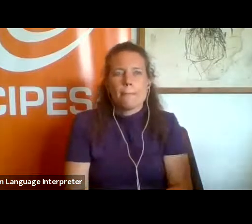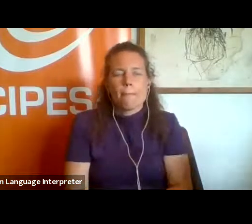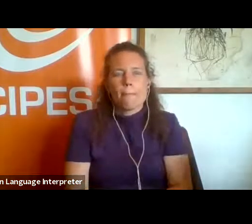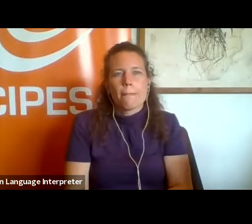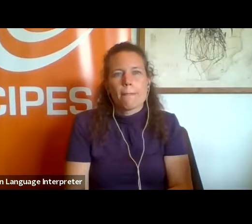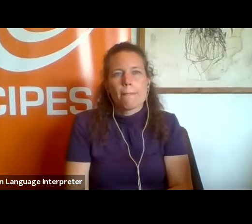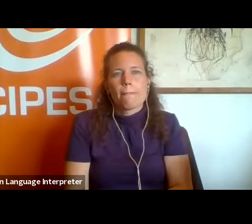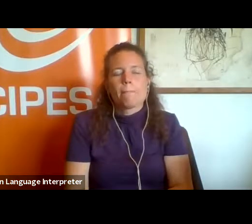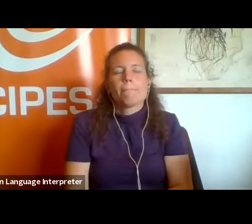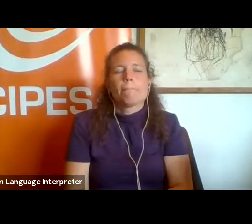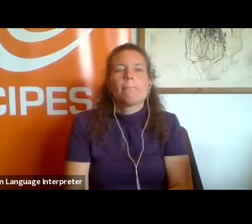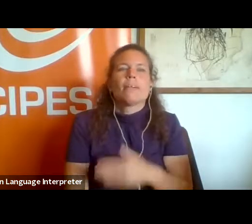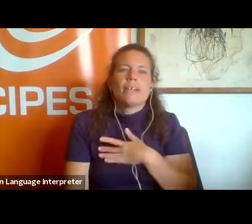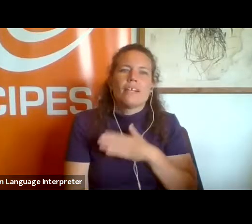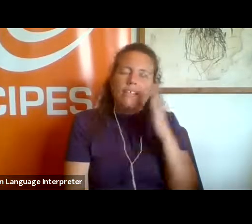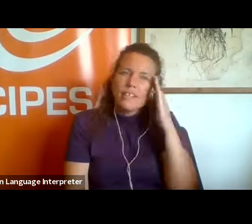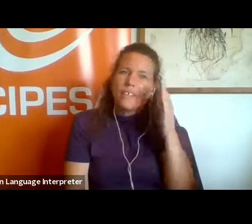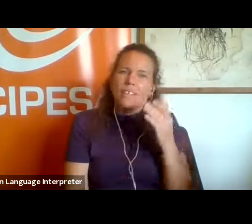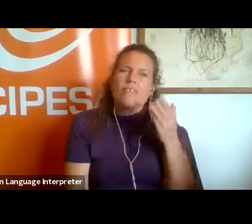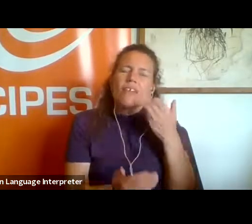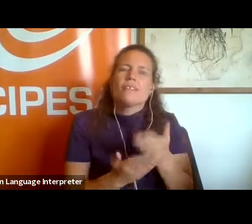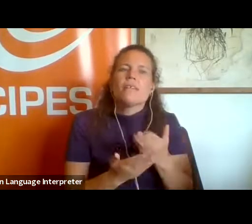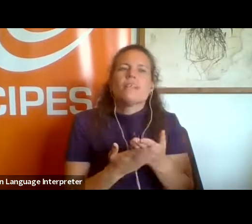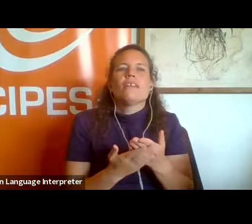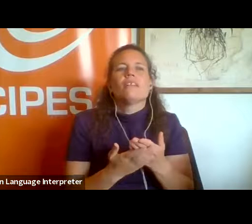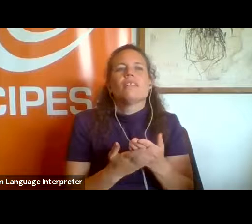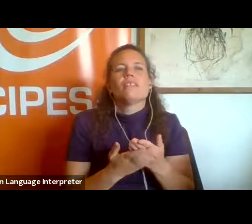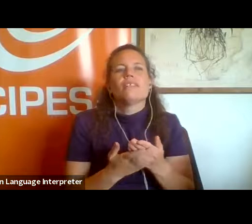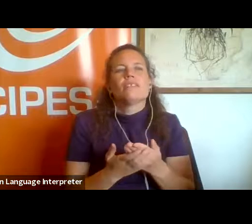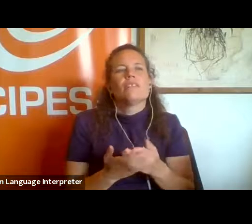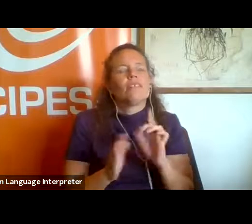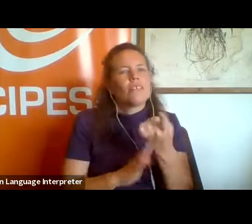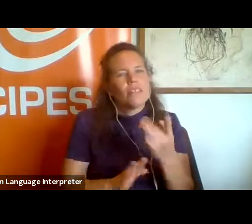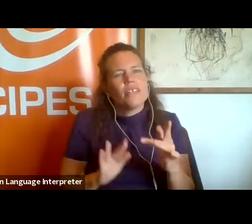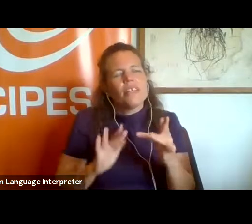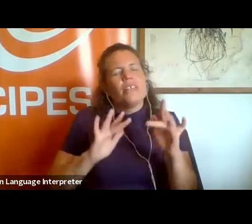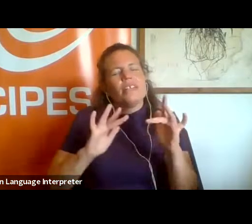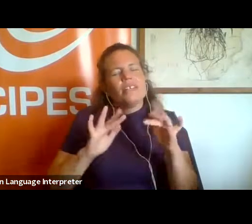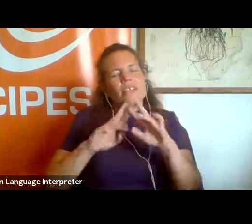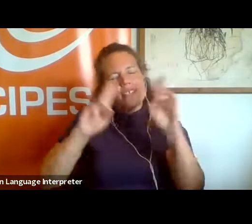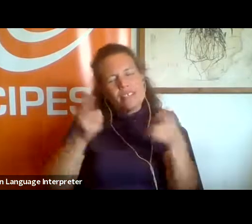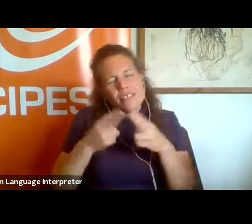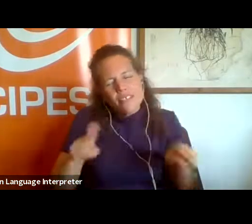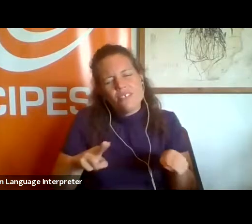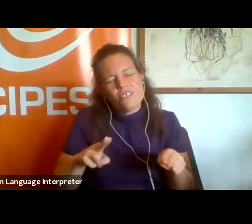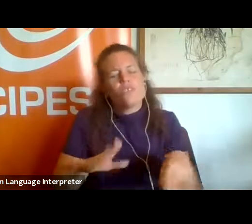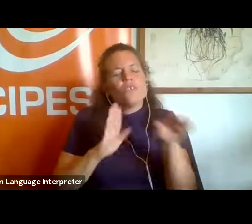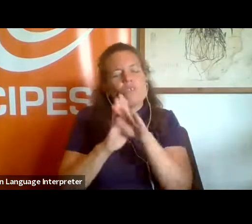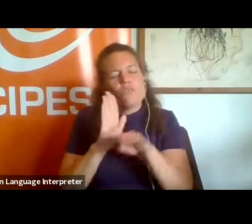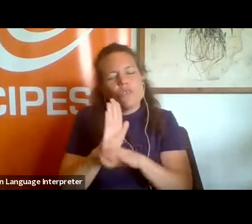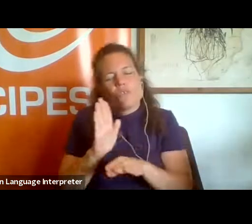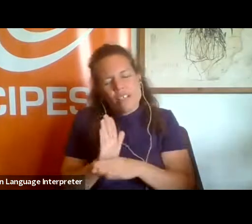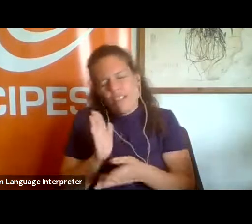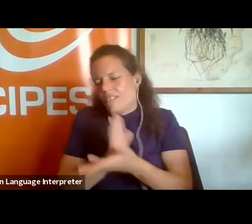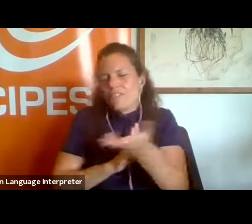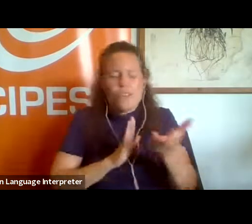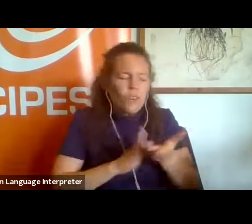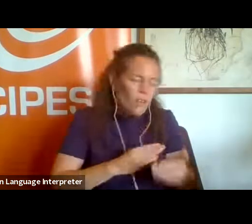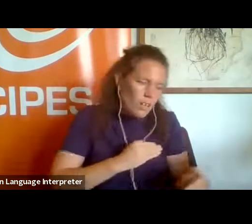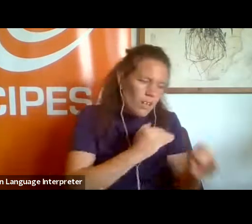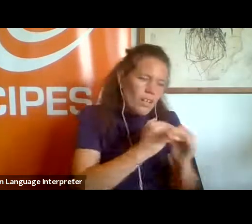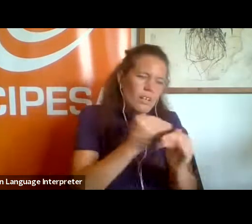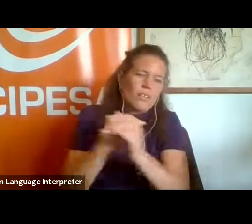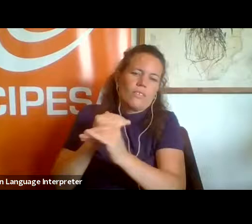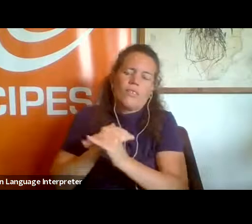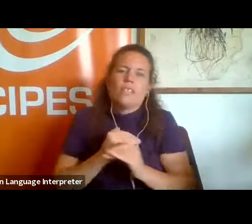guess, fundamentally, first and foremost, is an international set of rules and regulations that we all agree upon, to say that, yeah,